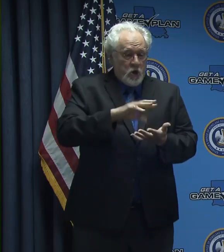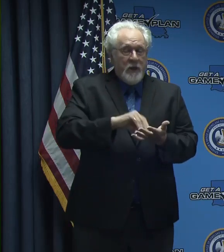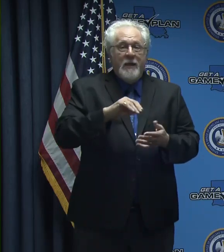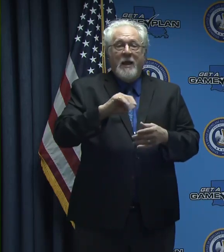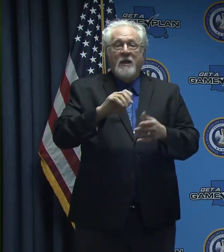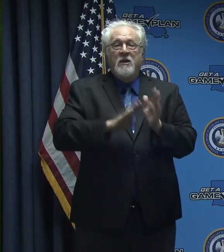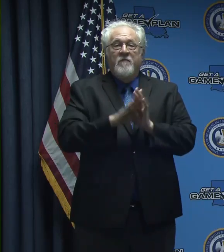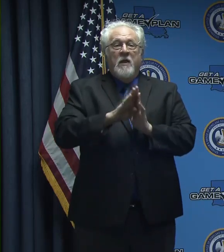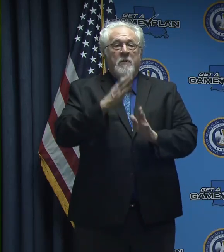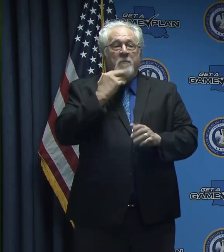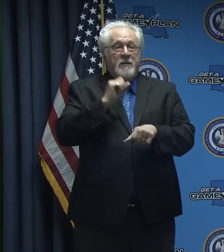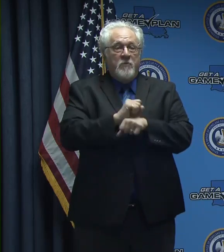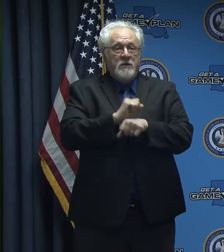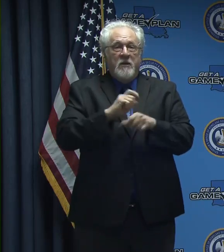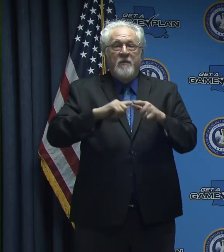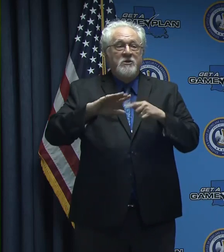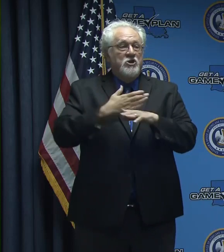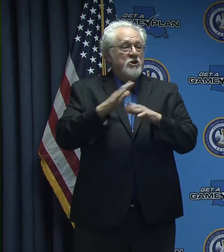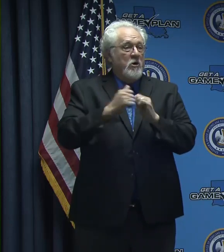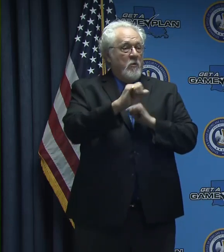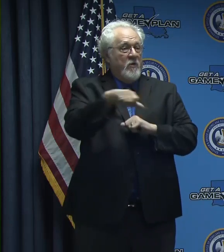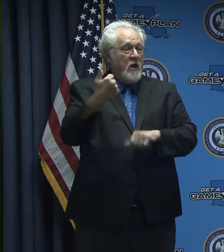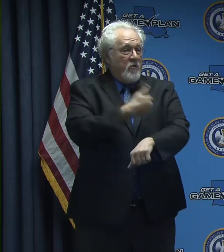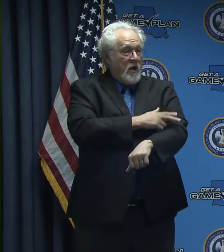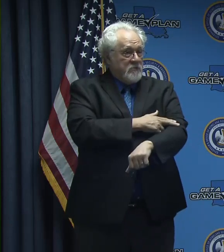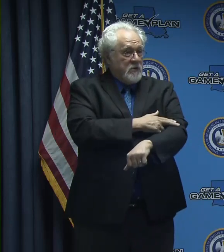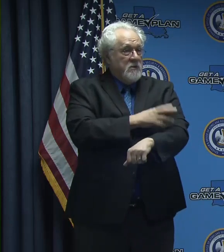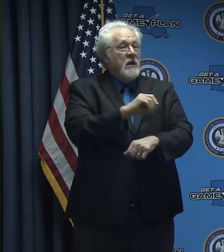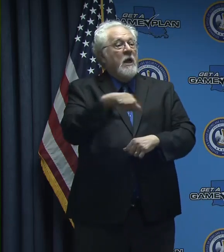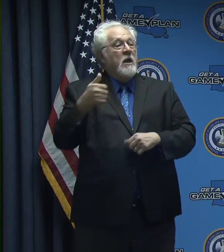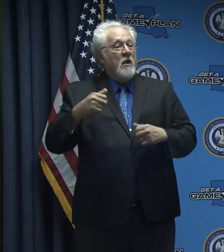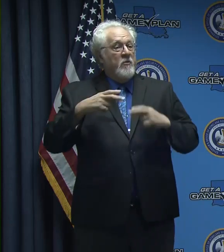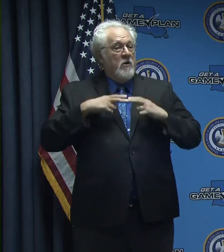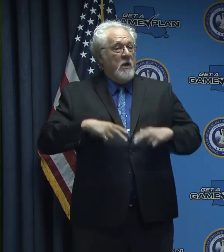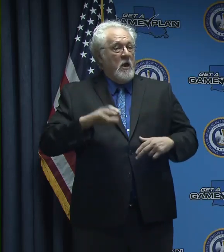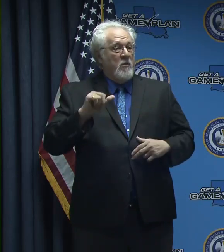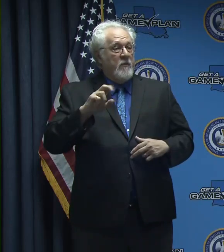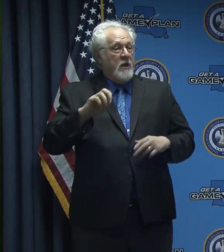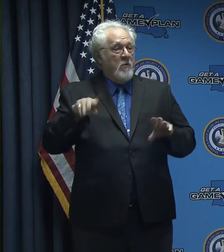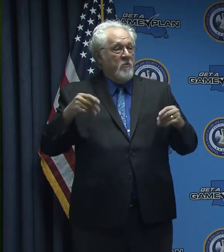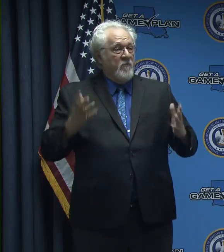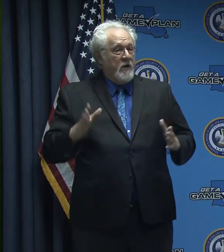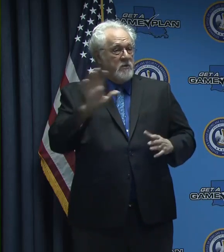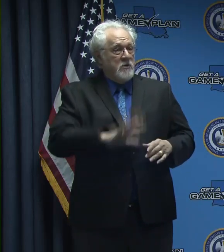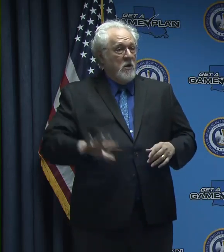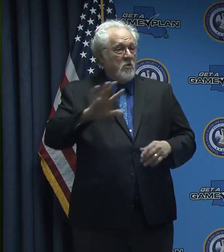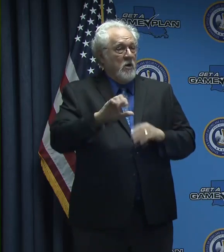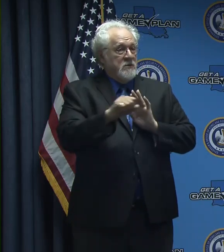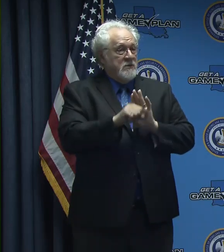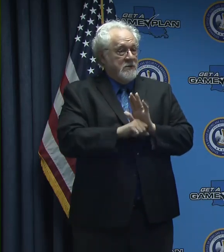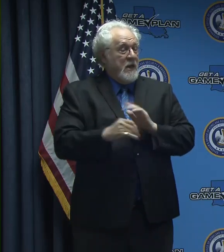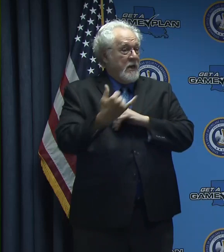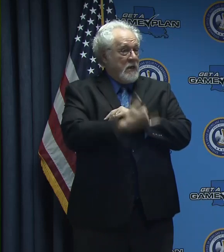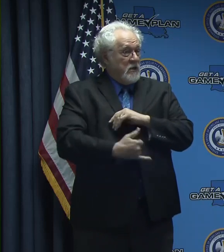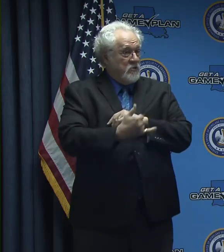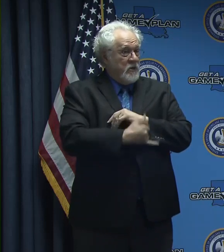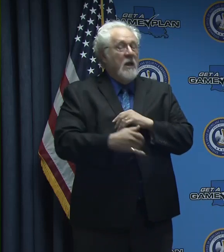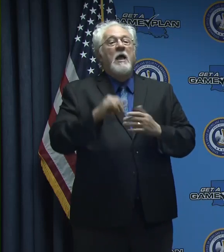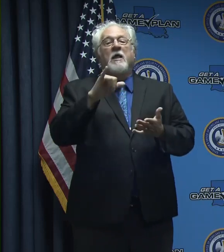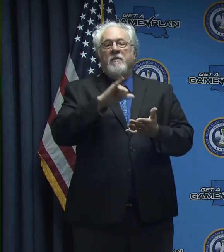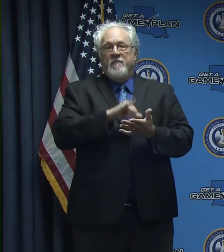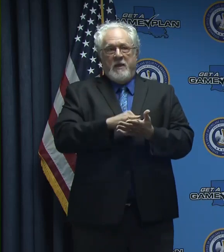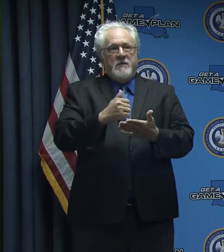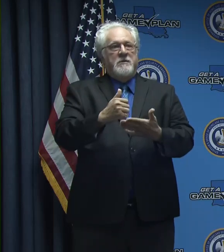best practices, and then sharing those with other hospitals and other providers across the state and across the country, really. And that